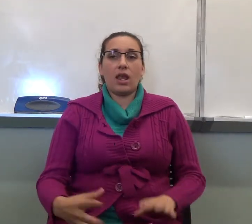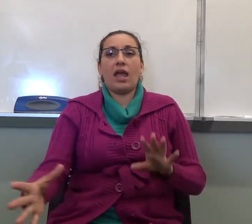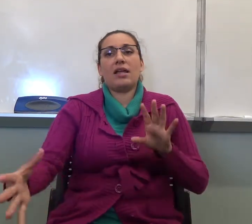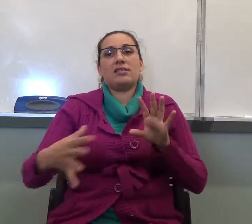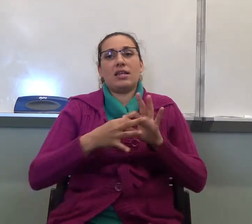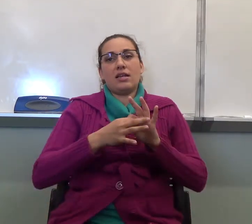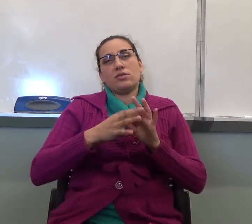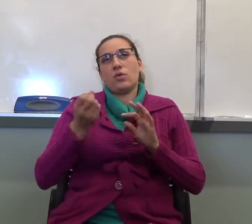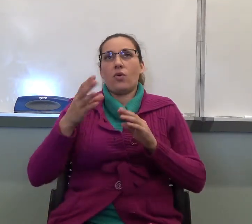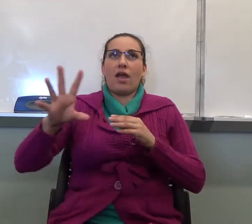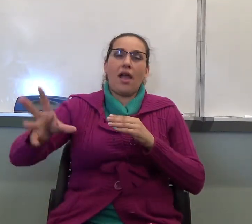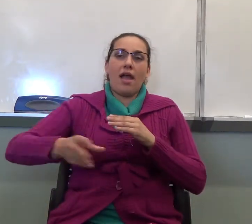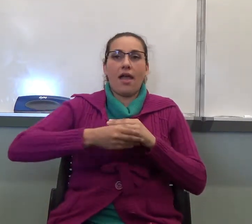speak.